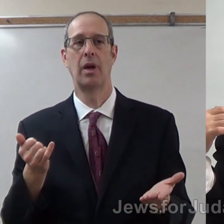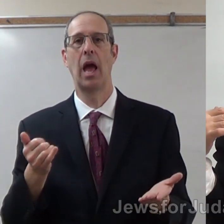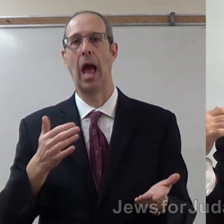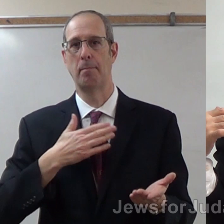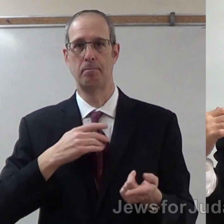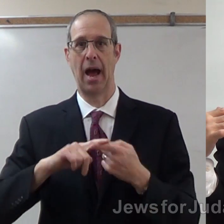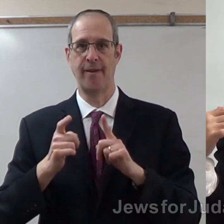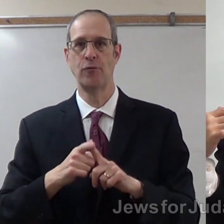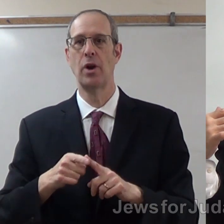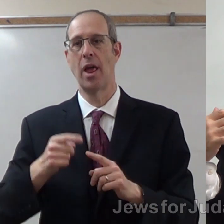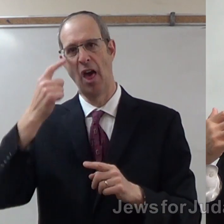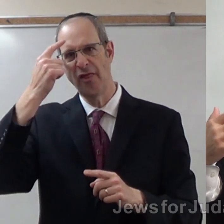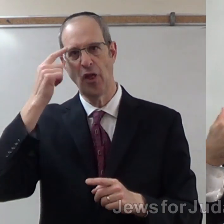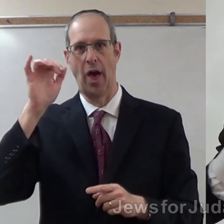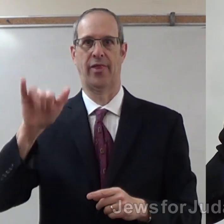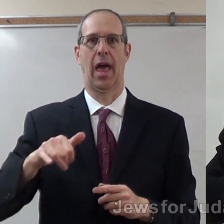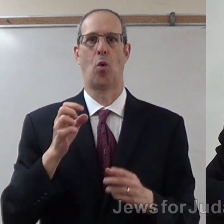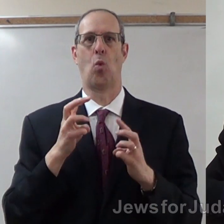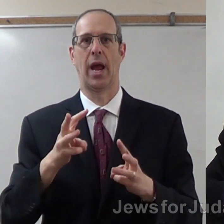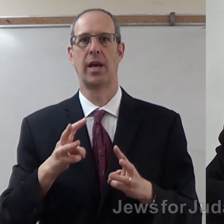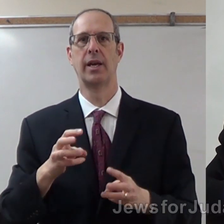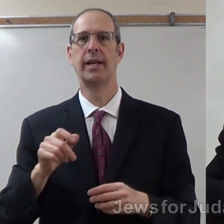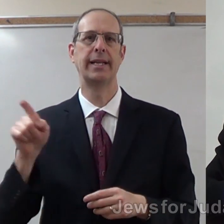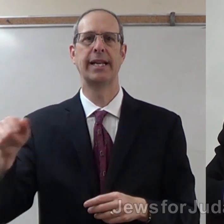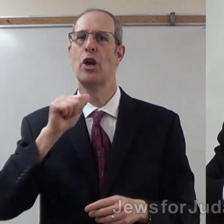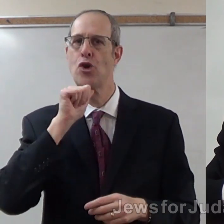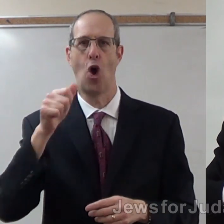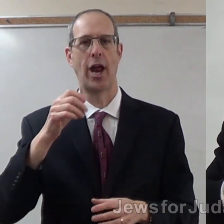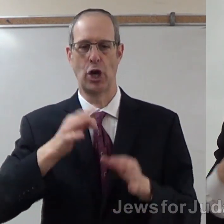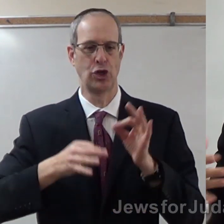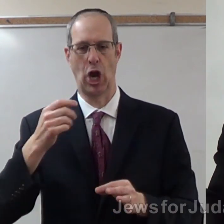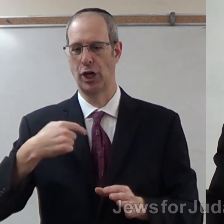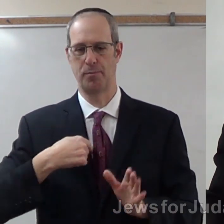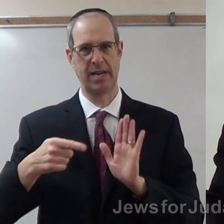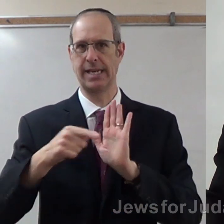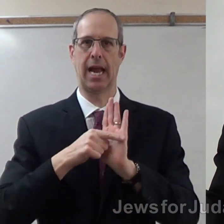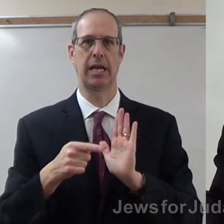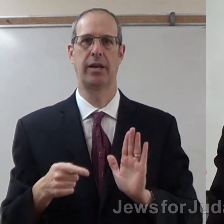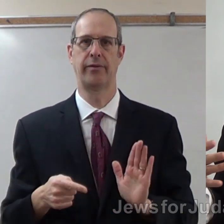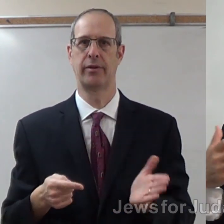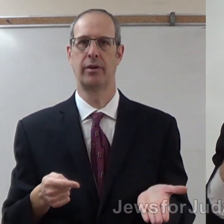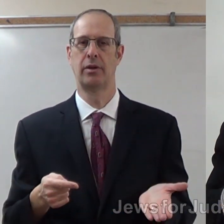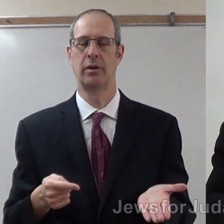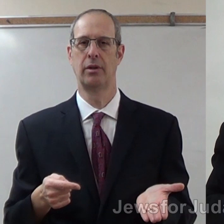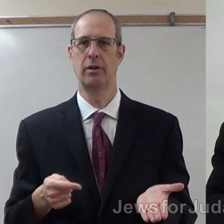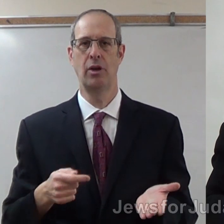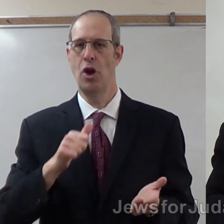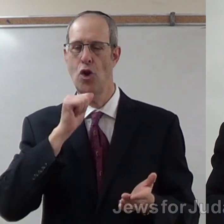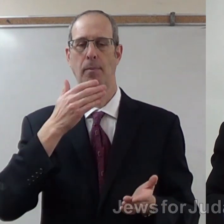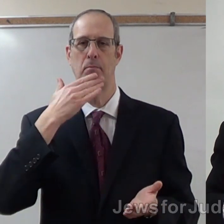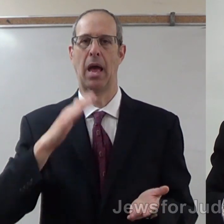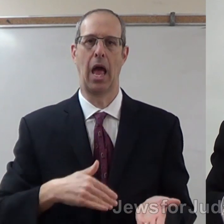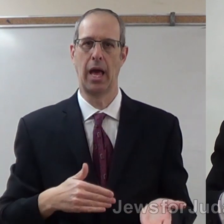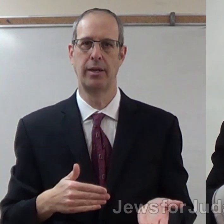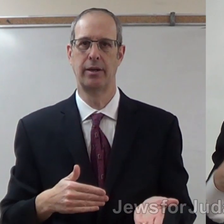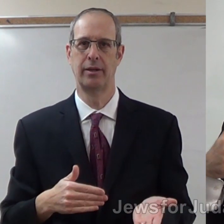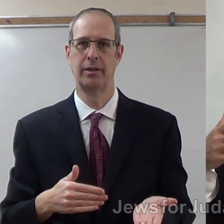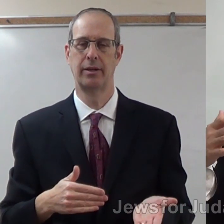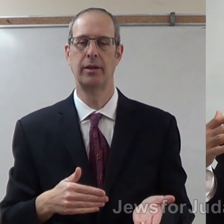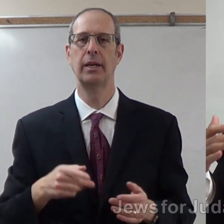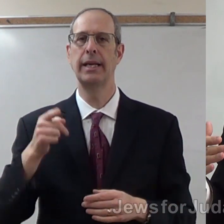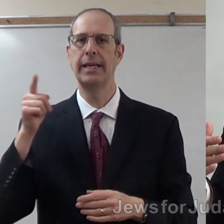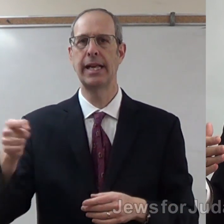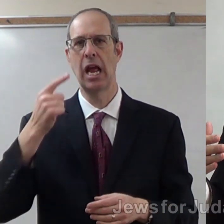my friend did. He didn't judge me in a negative way. He didn't judge me in a bad way.